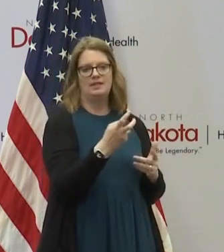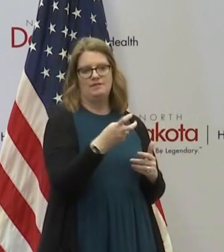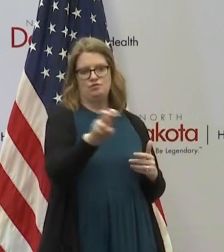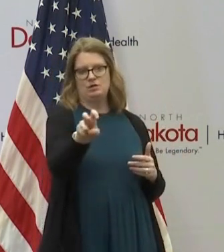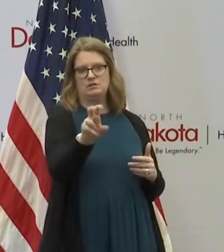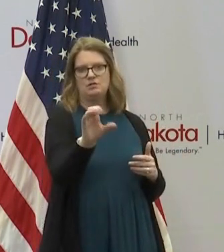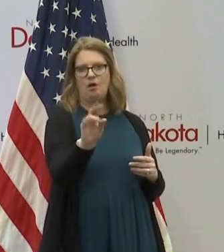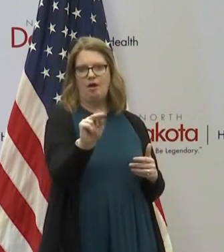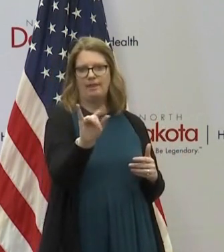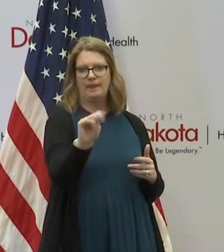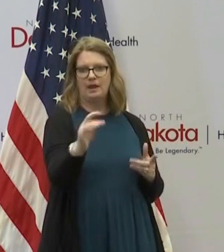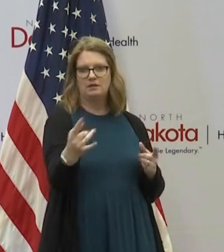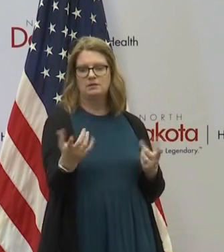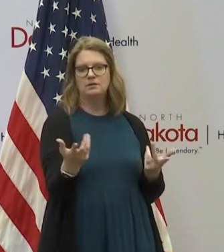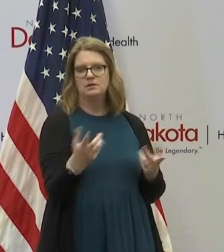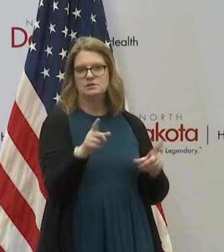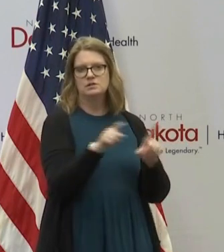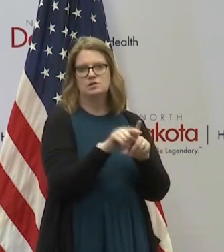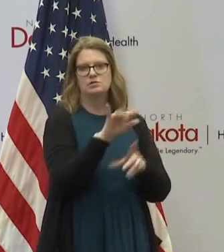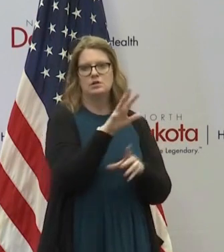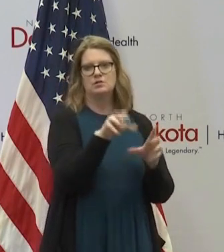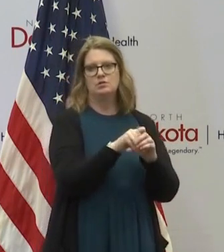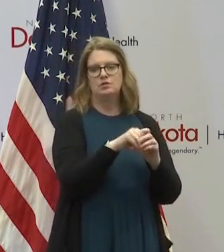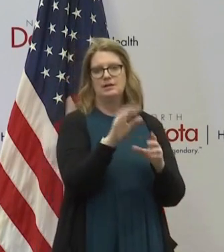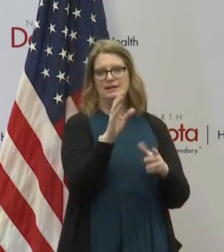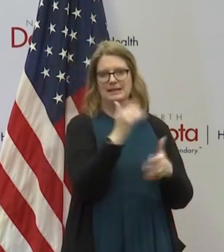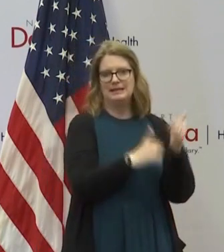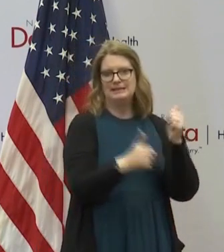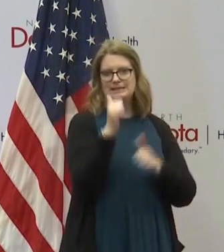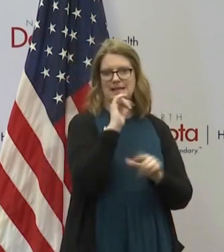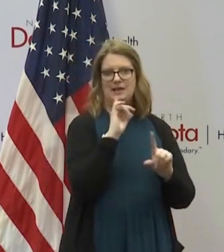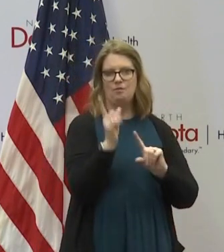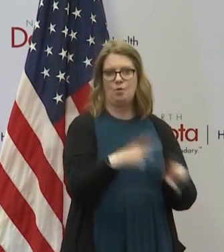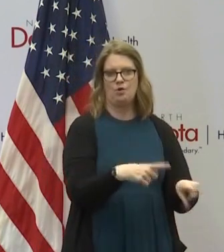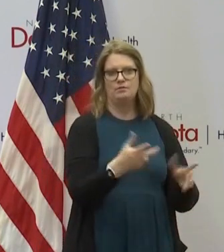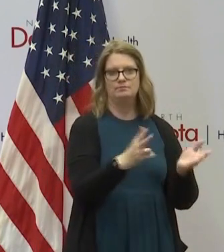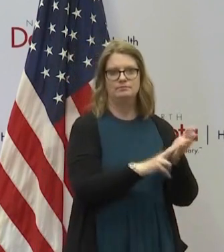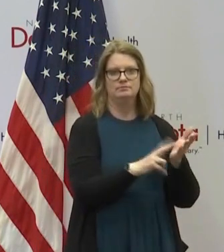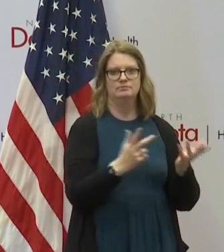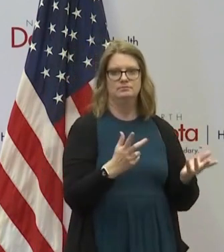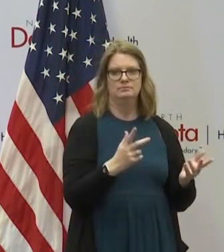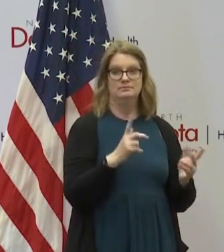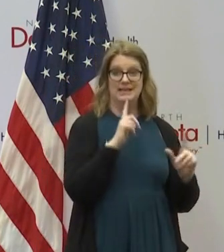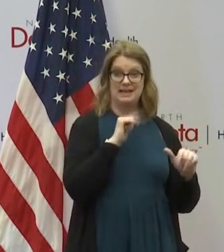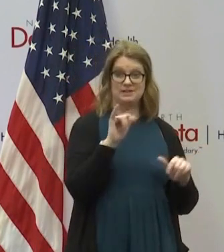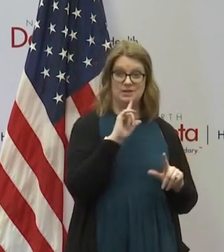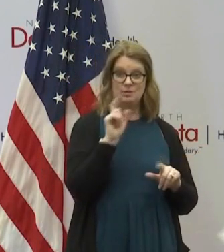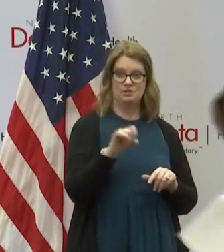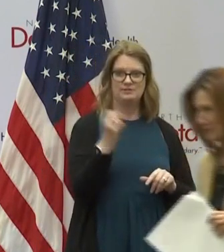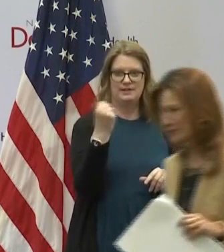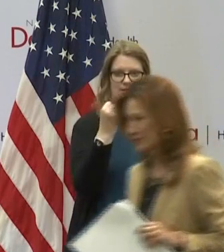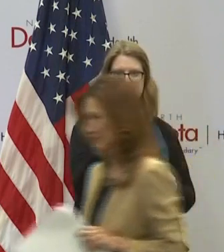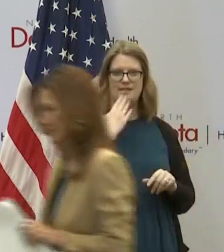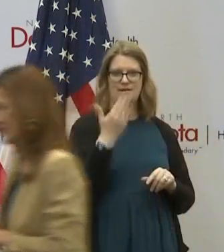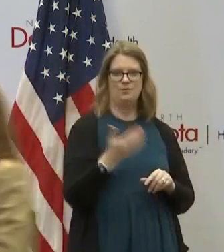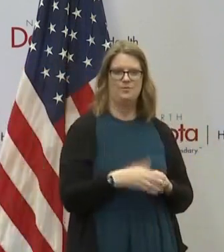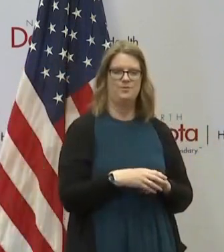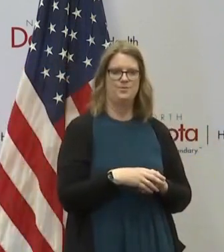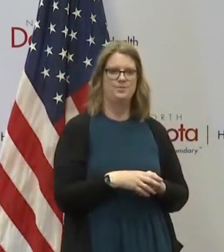that online. So that's also included in the executive order. So I hope I answered your question.